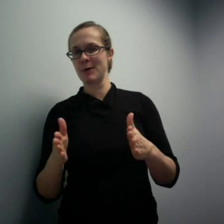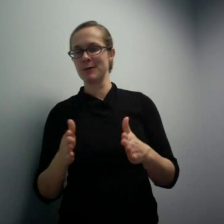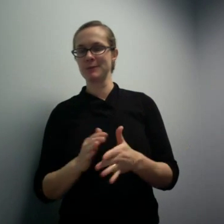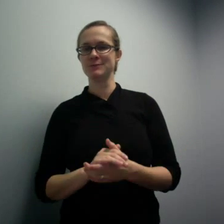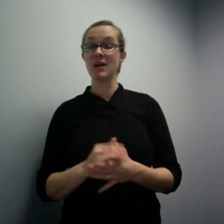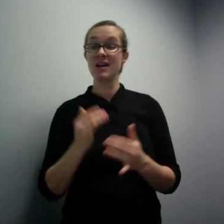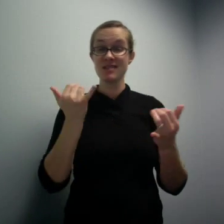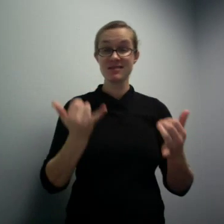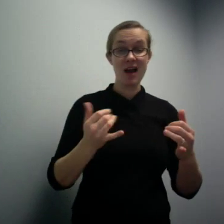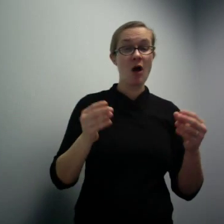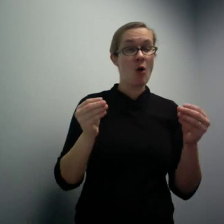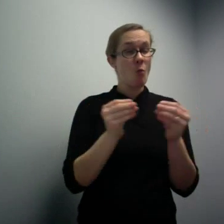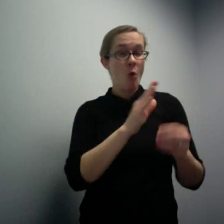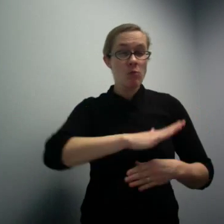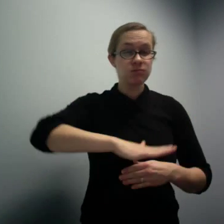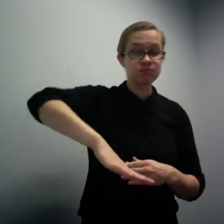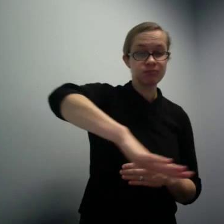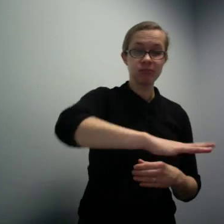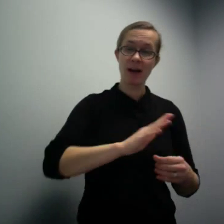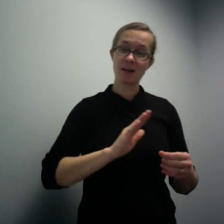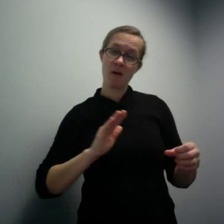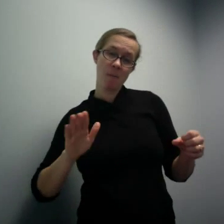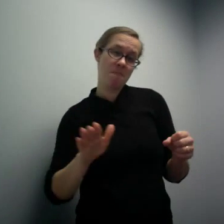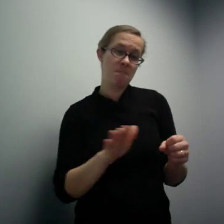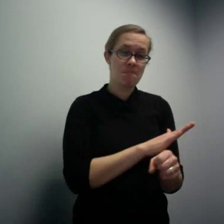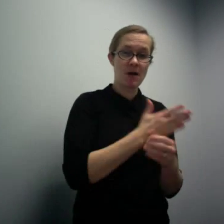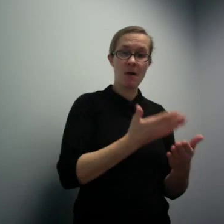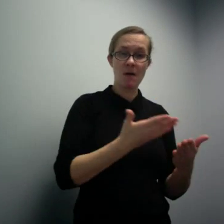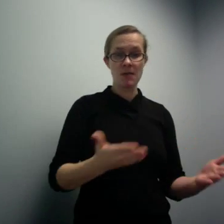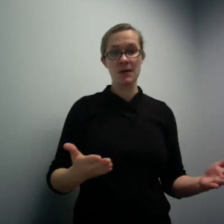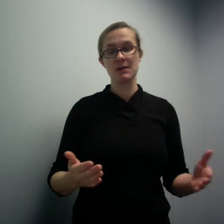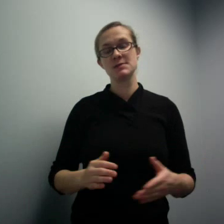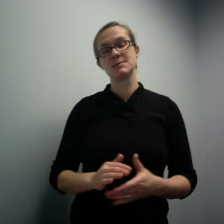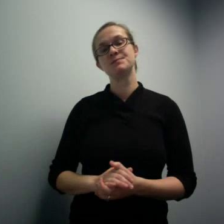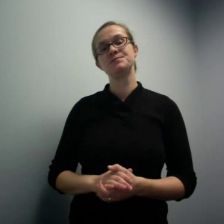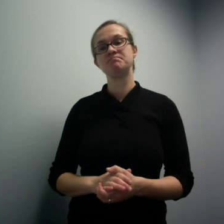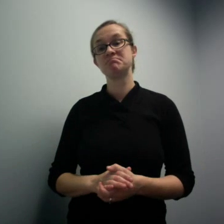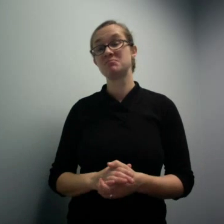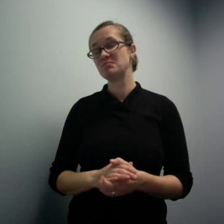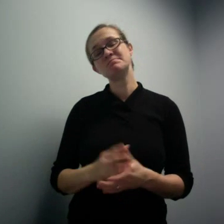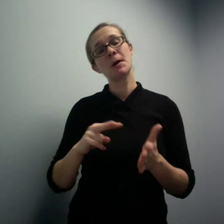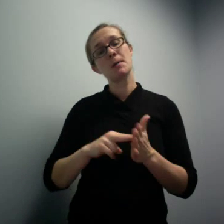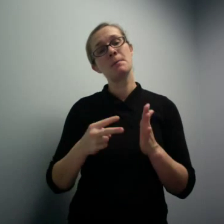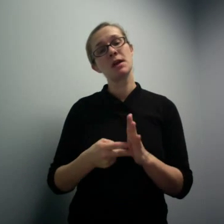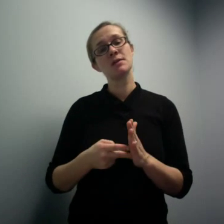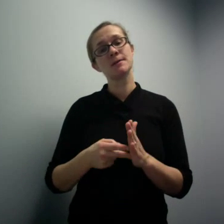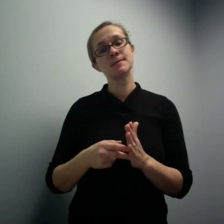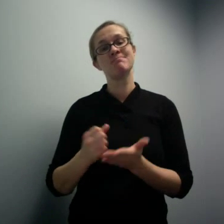space. So where does this lead? Lots of credit card debt, huge environmental